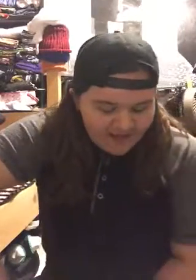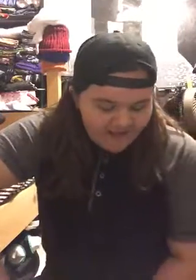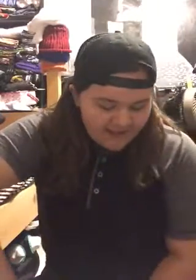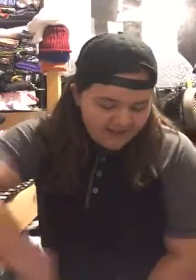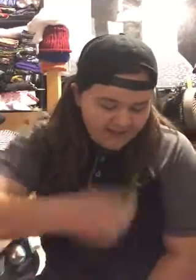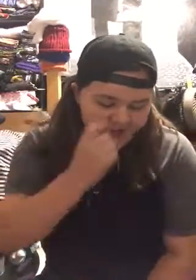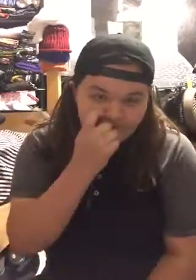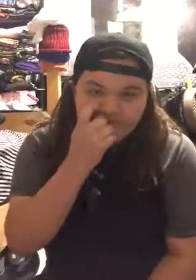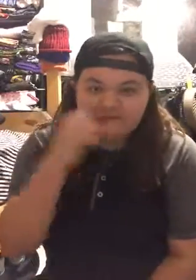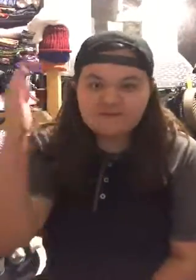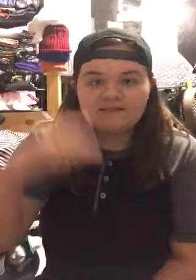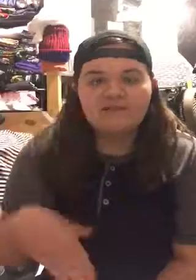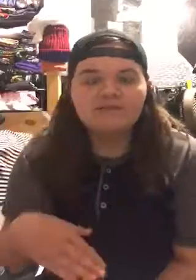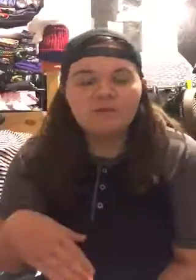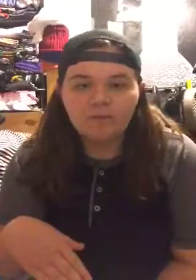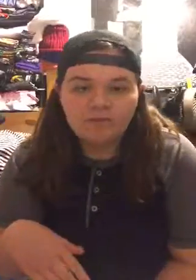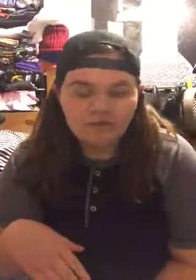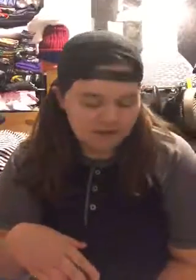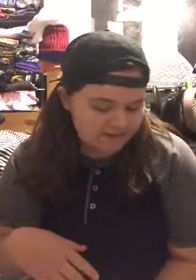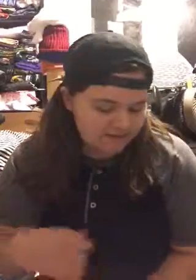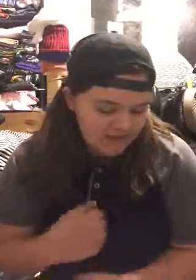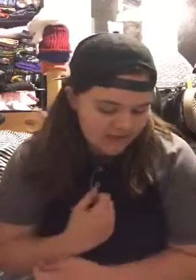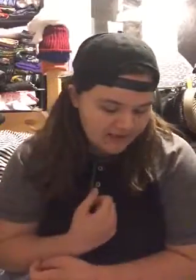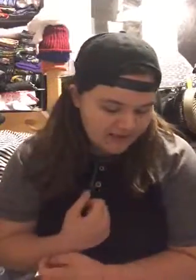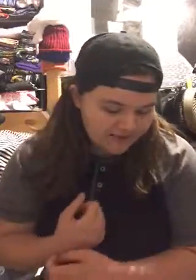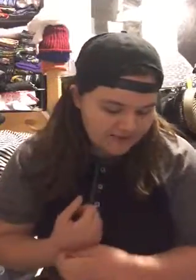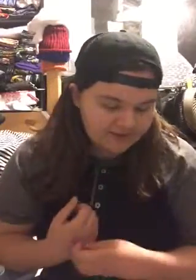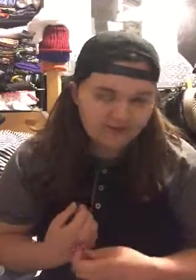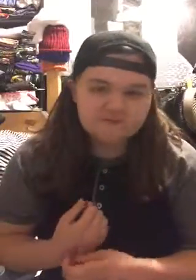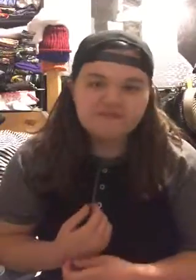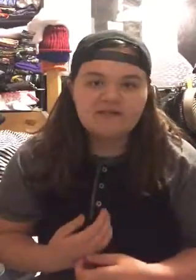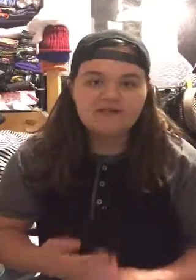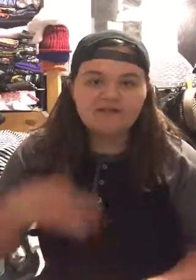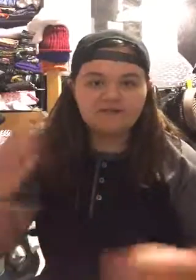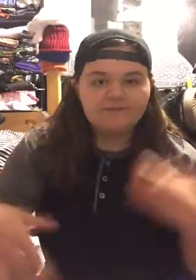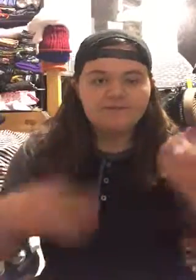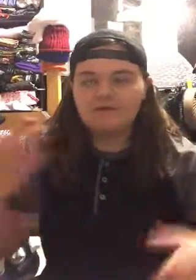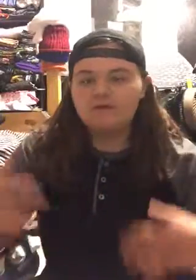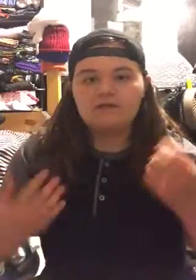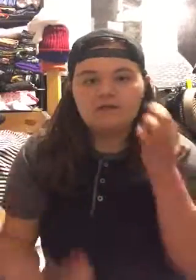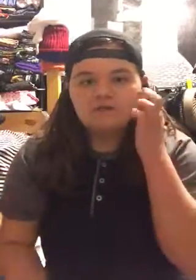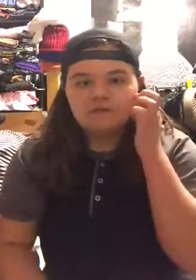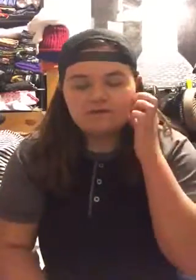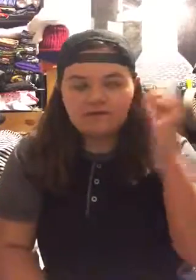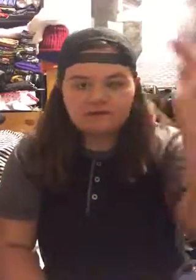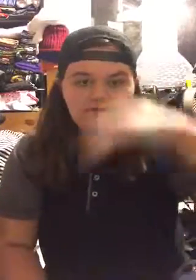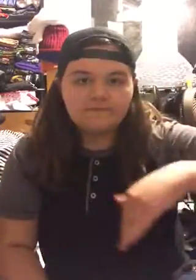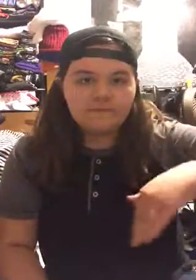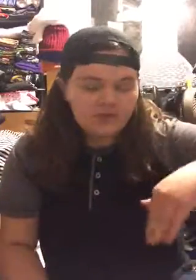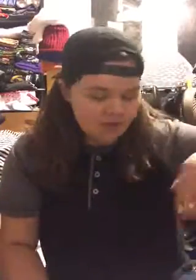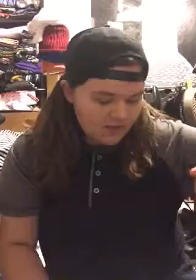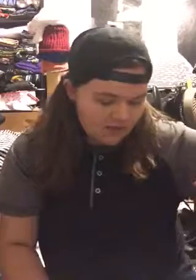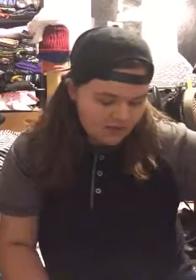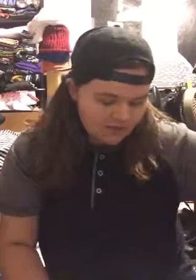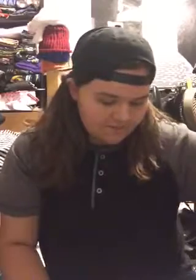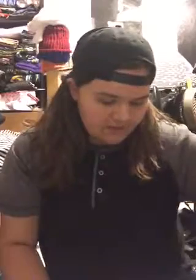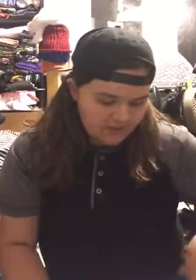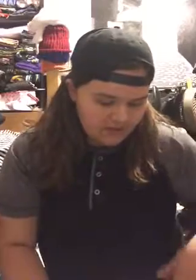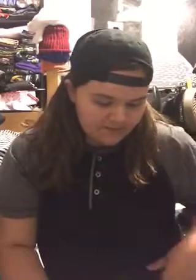I have a list of the signs that went with the colors, and then I'll send another video or two with the rest of them. But